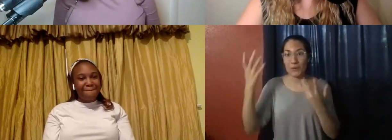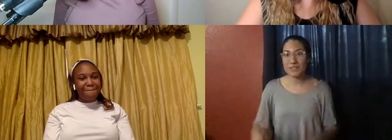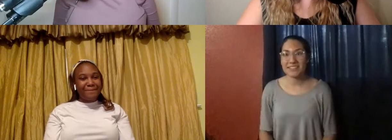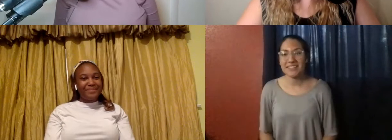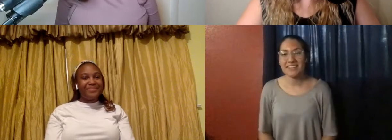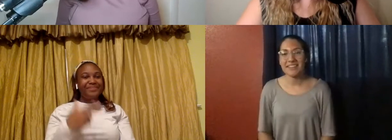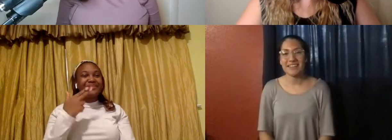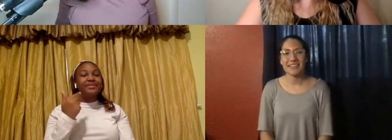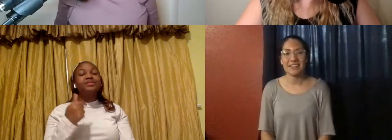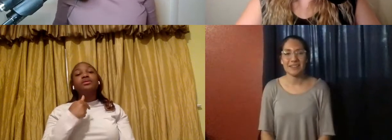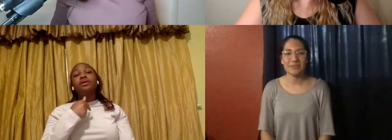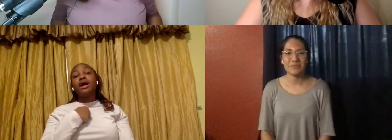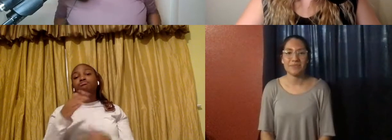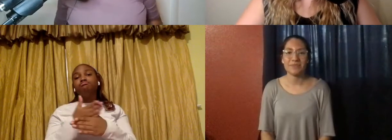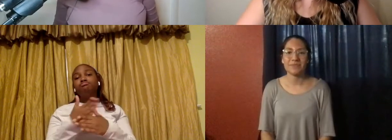So I'll share a story